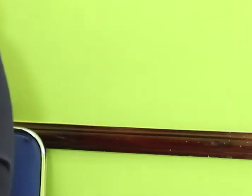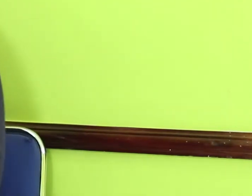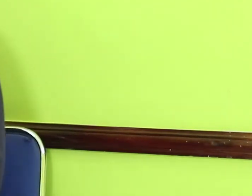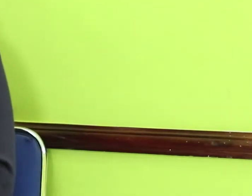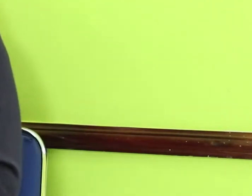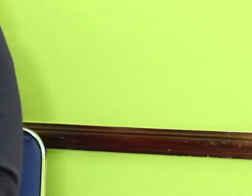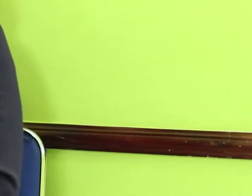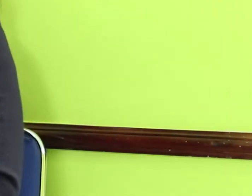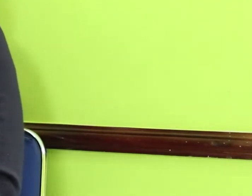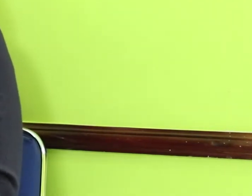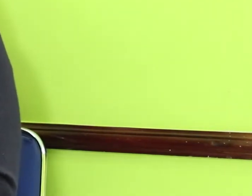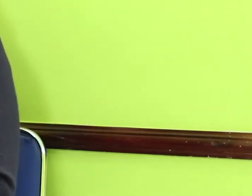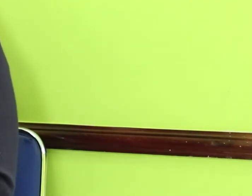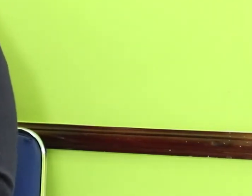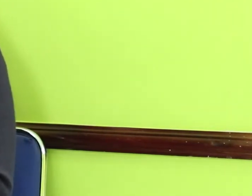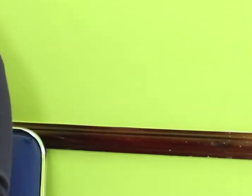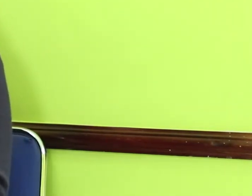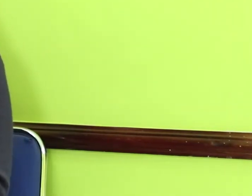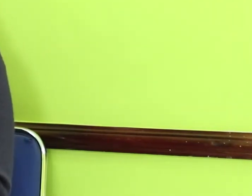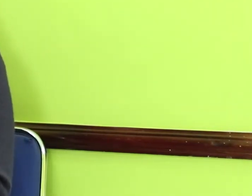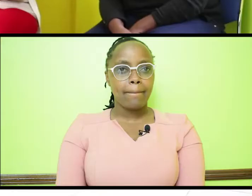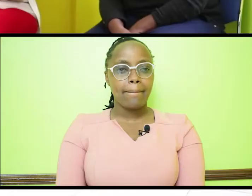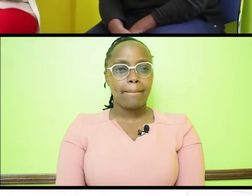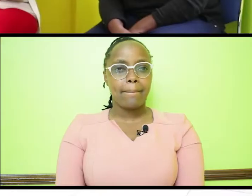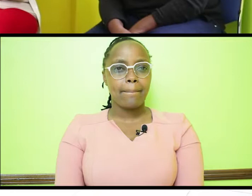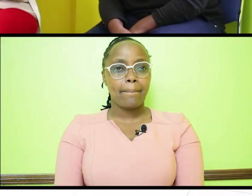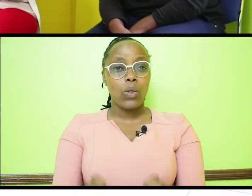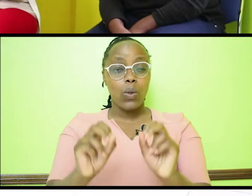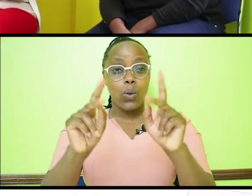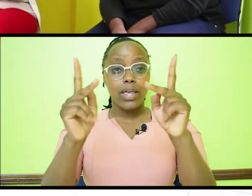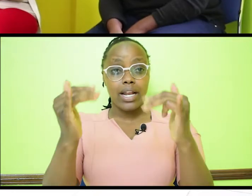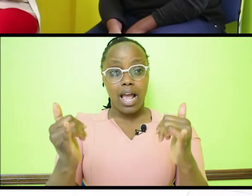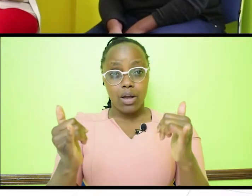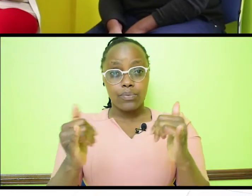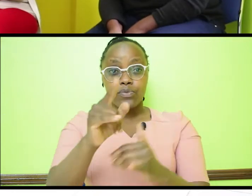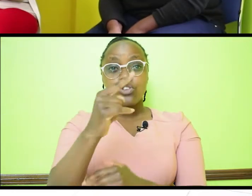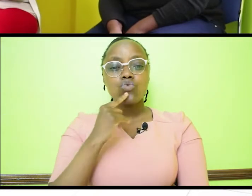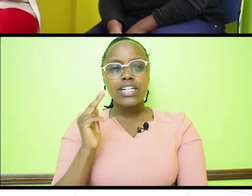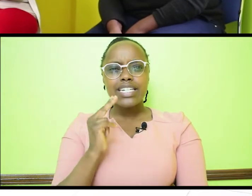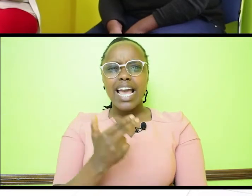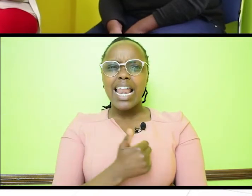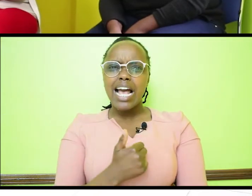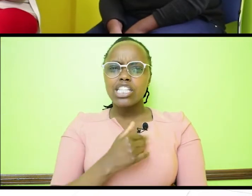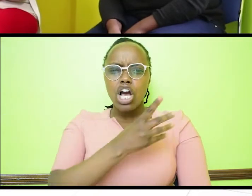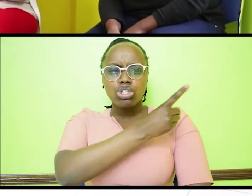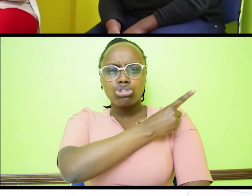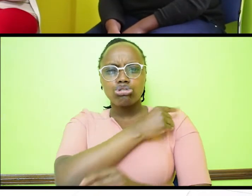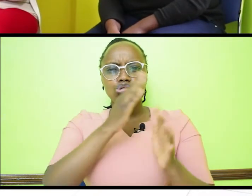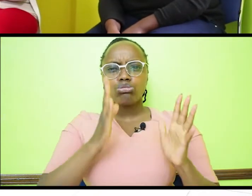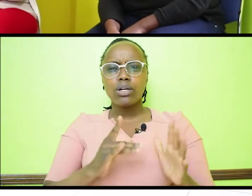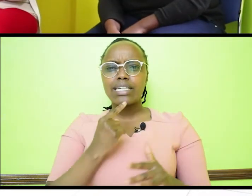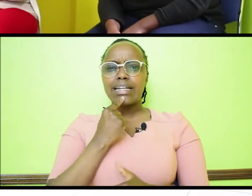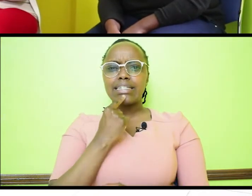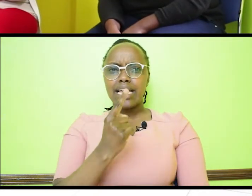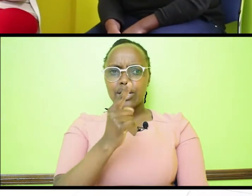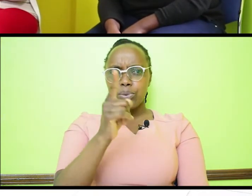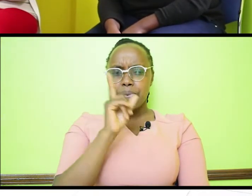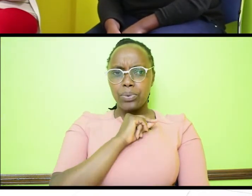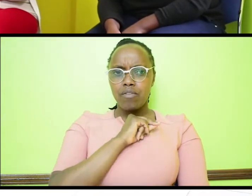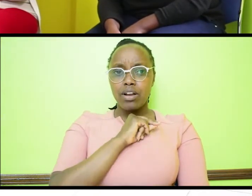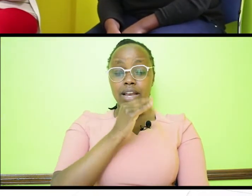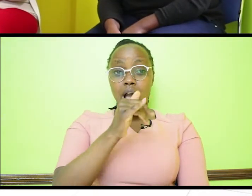Yani seriously, serious pain. Wow. Yeah. So, tell us, did the doctor tell